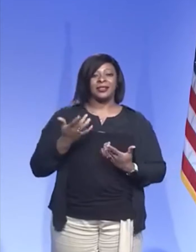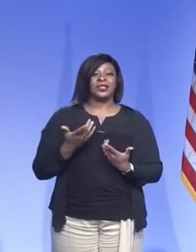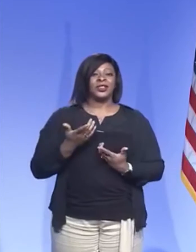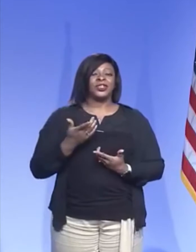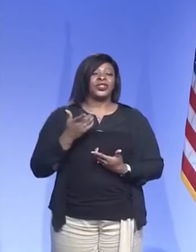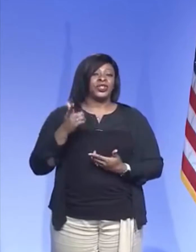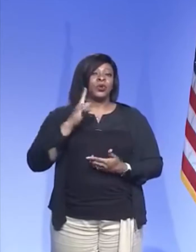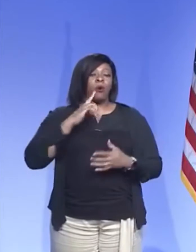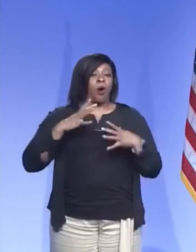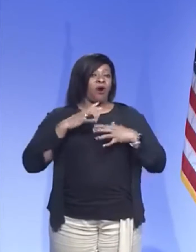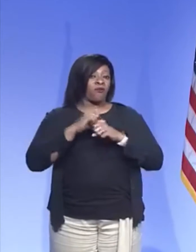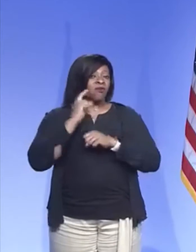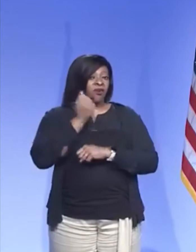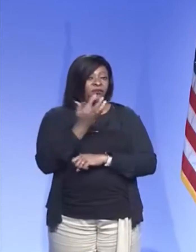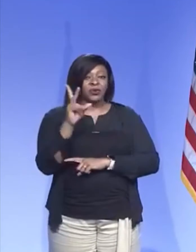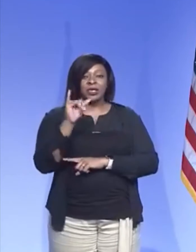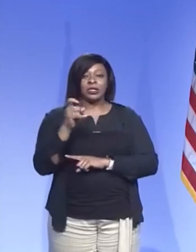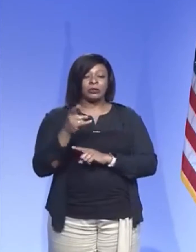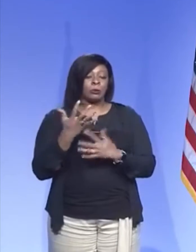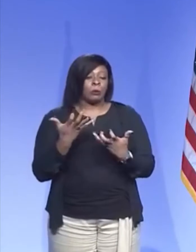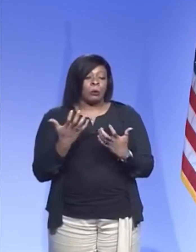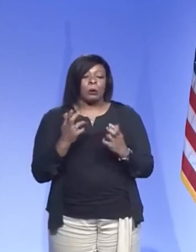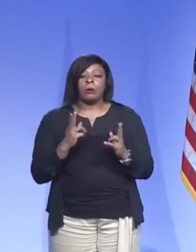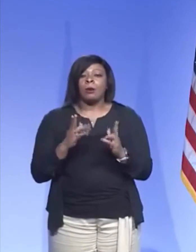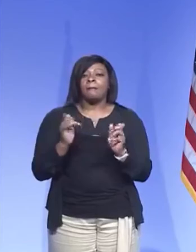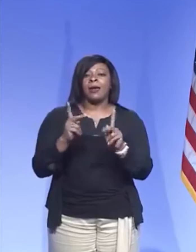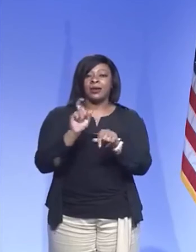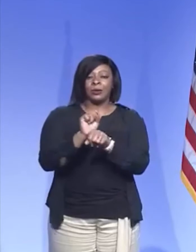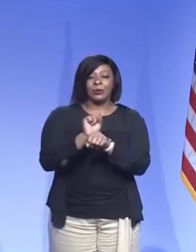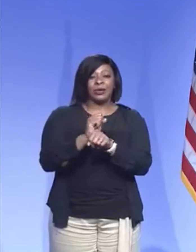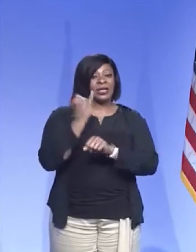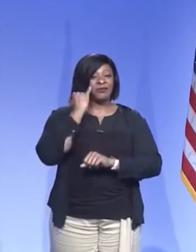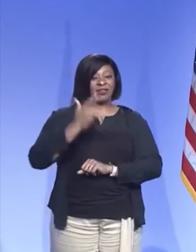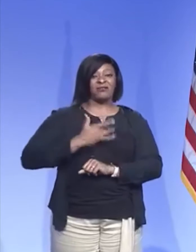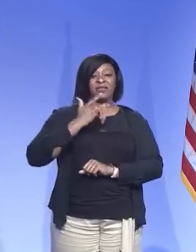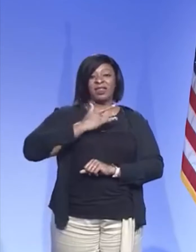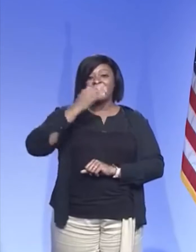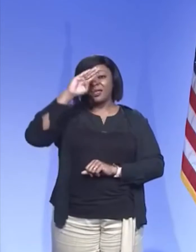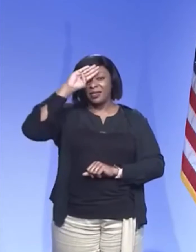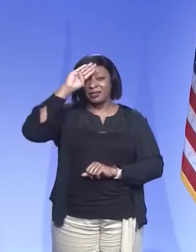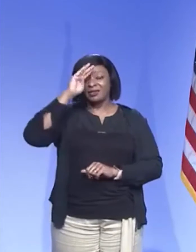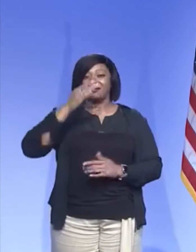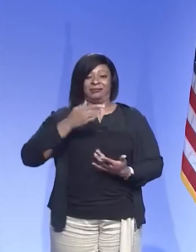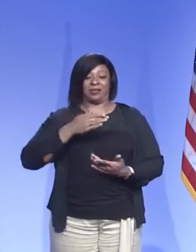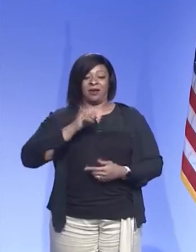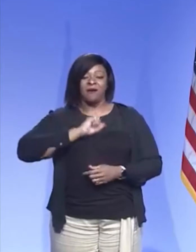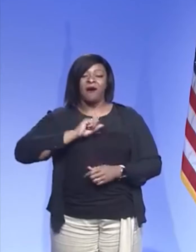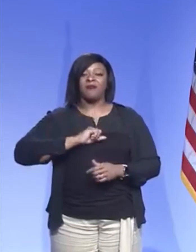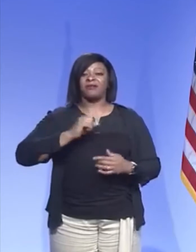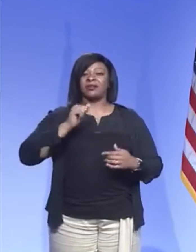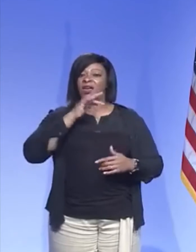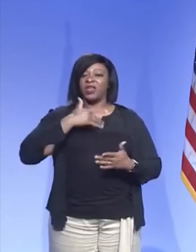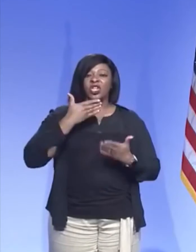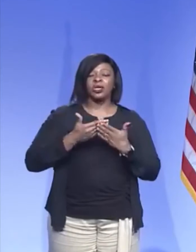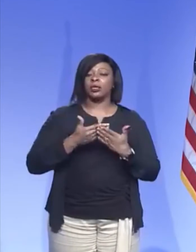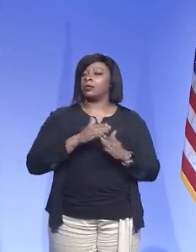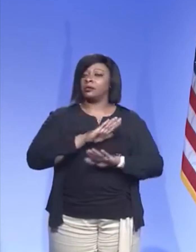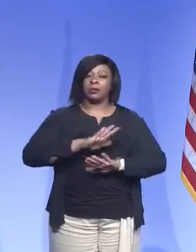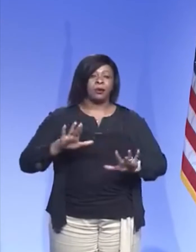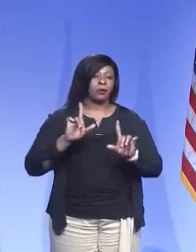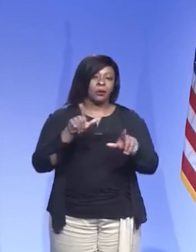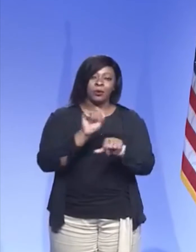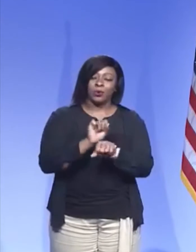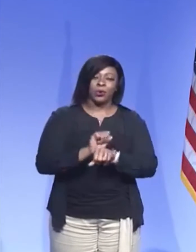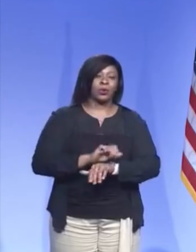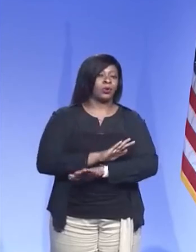for a few days and you're anxious to get back to work, if you are feeling ill, do not go to work. Do